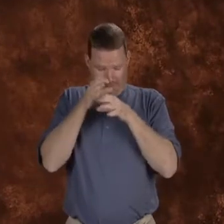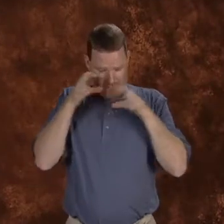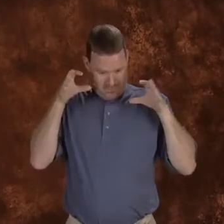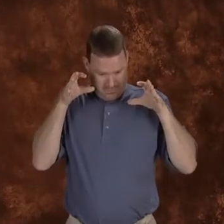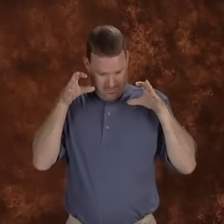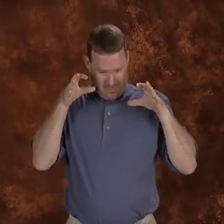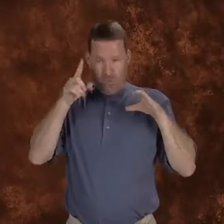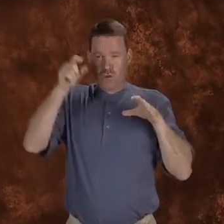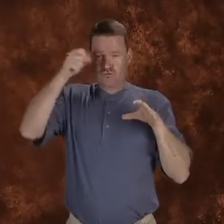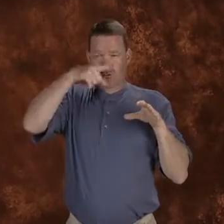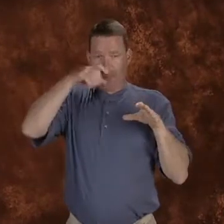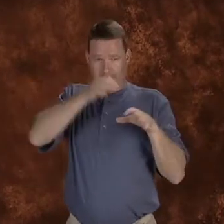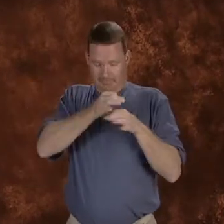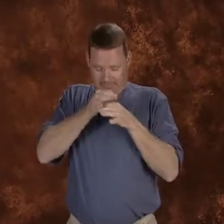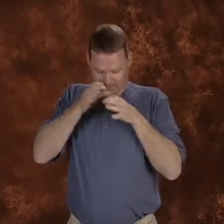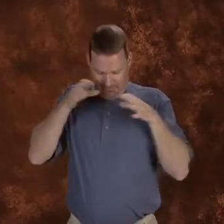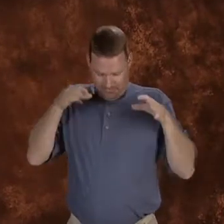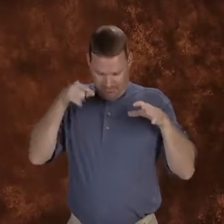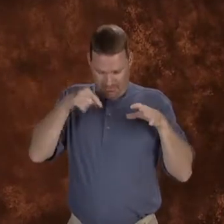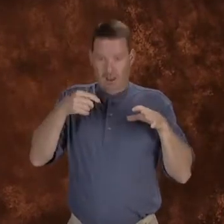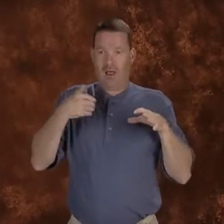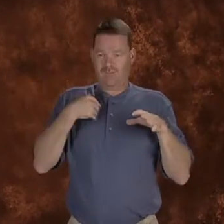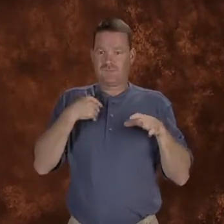Around 30 feet below the ocean,